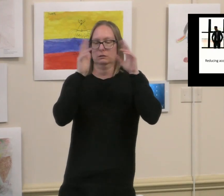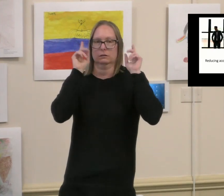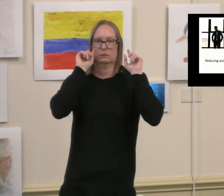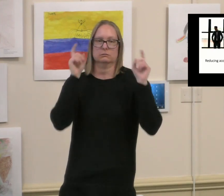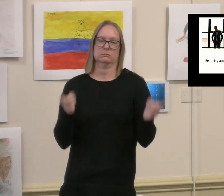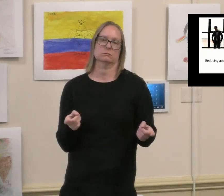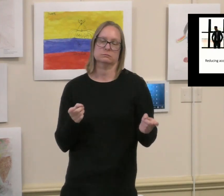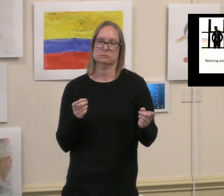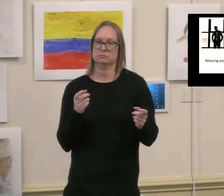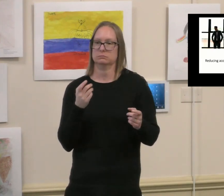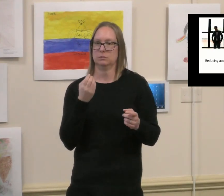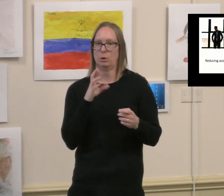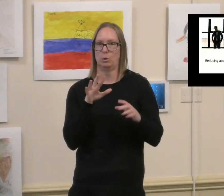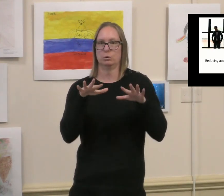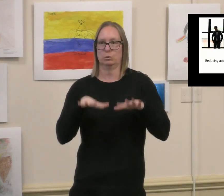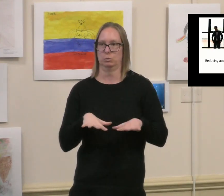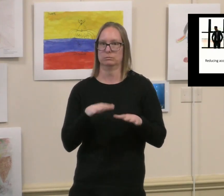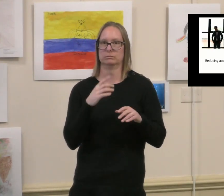accessing all of these sounds all at once, so they might have to